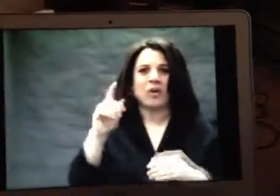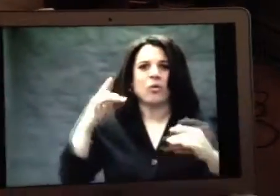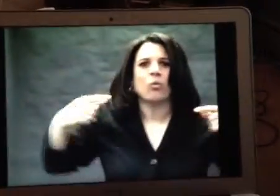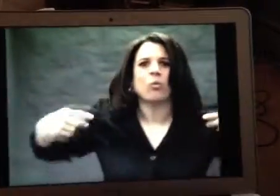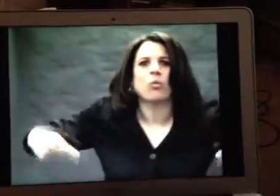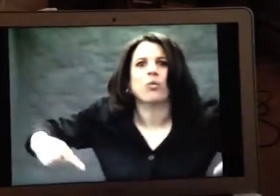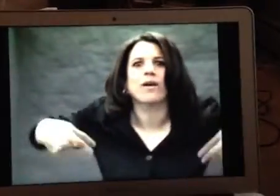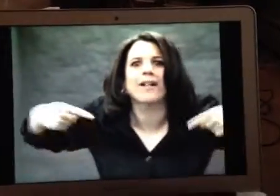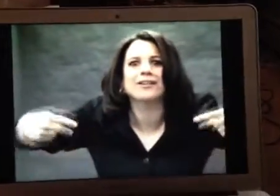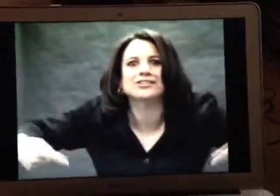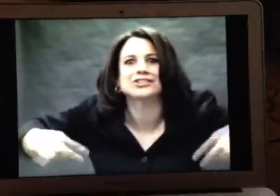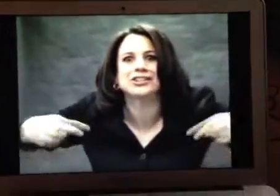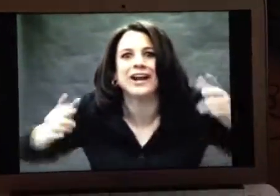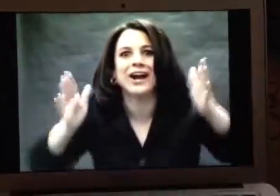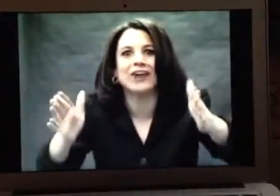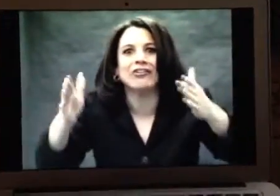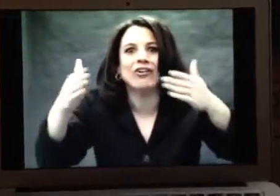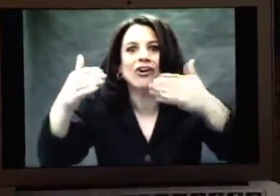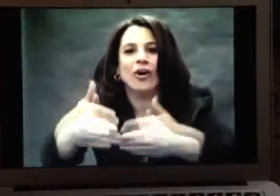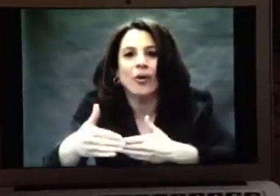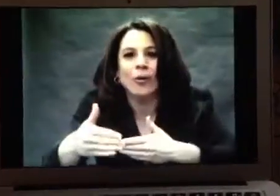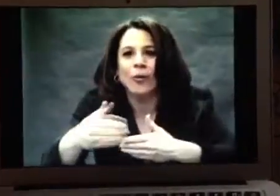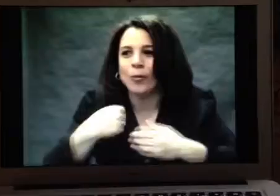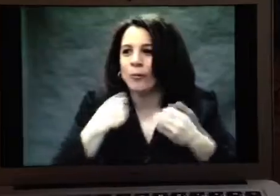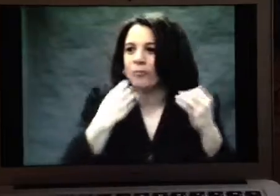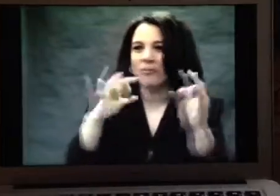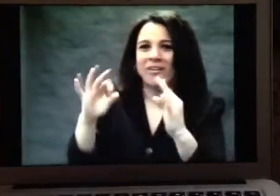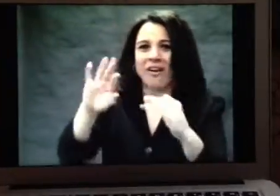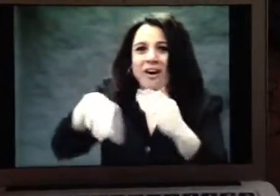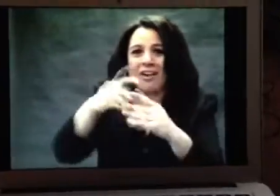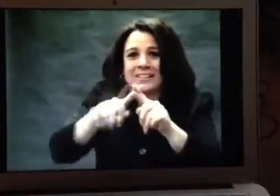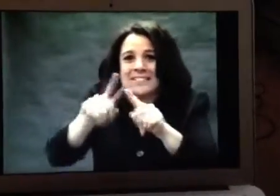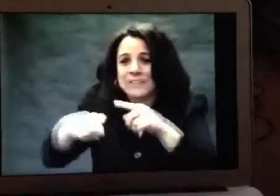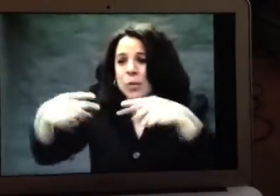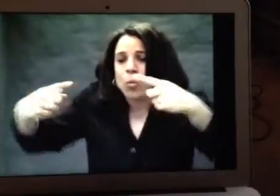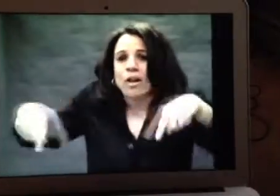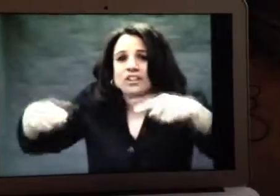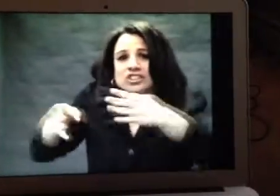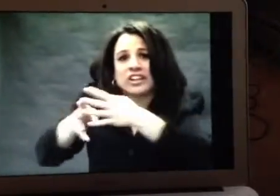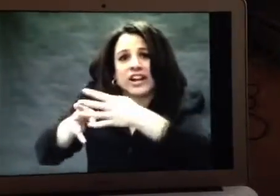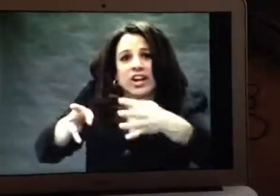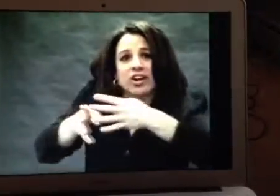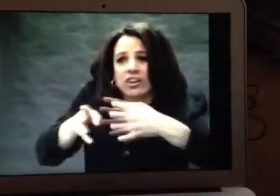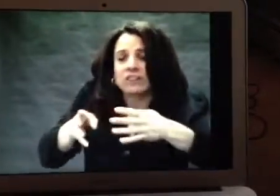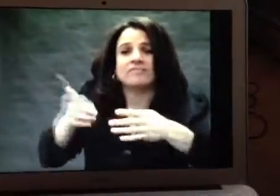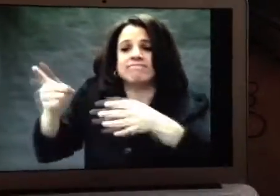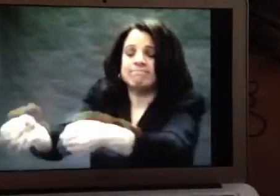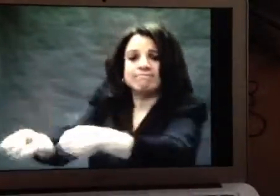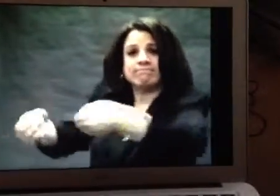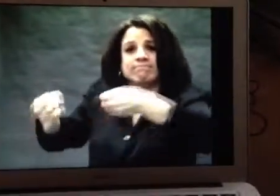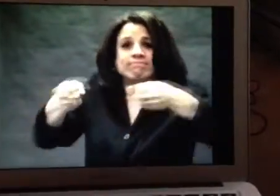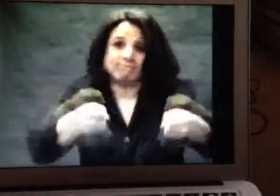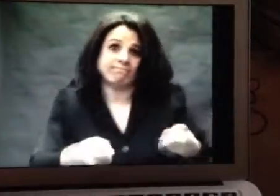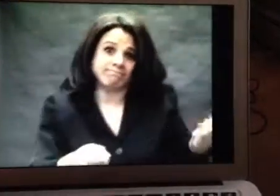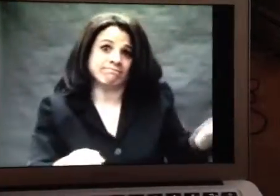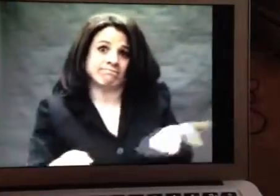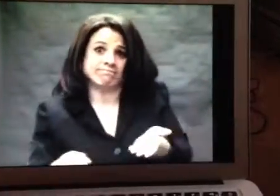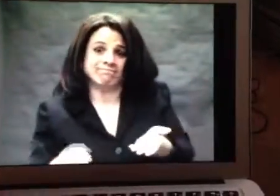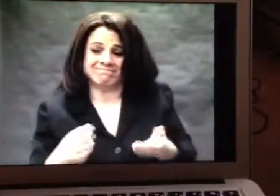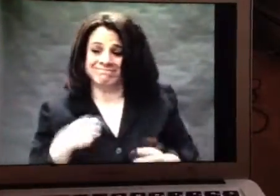couldn't think of anything. So we went to inside, and he walked up to a wheelchair